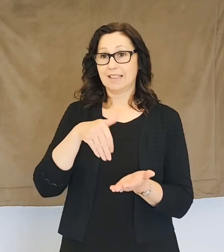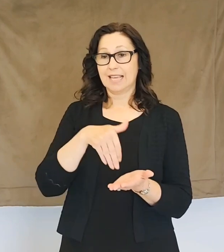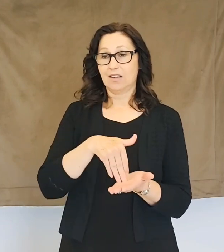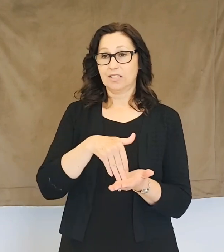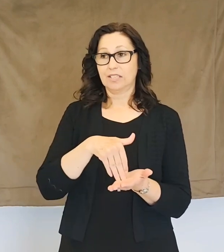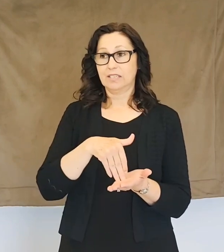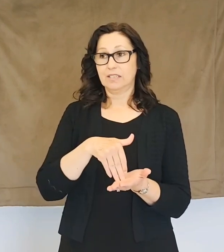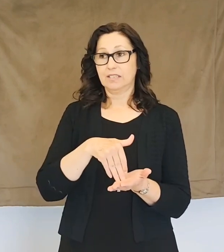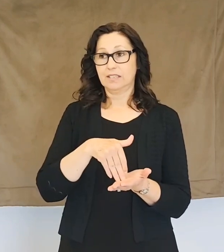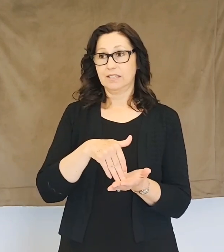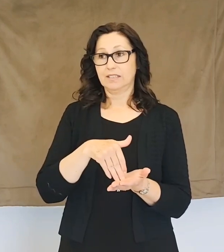10,000,